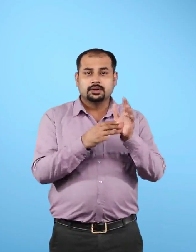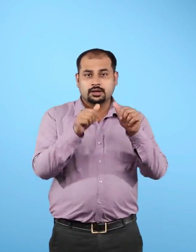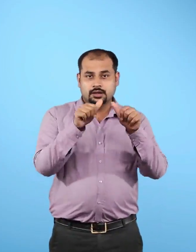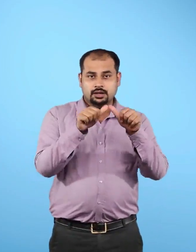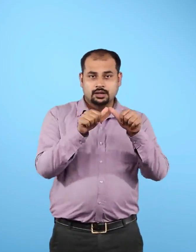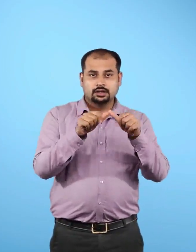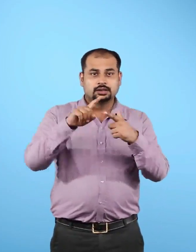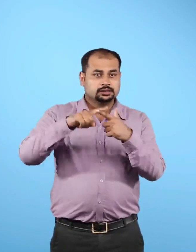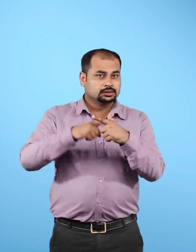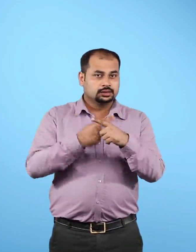UAE.